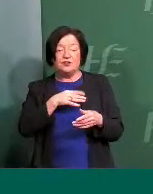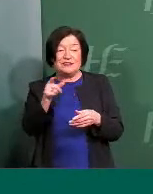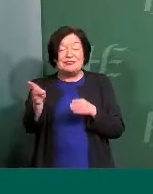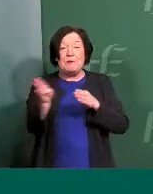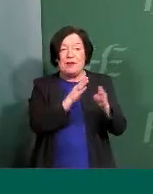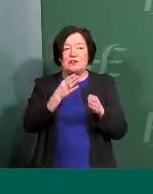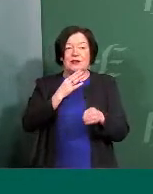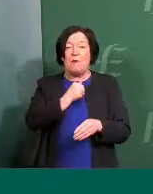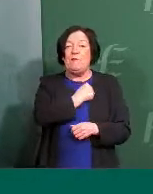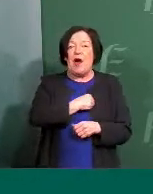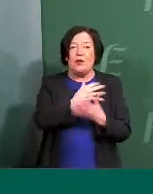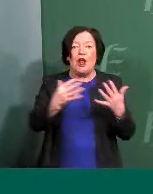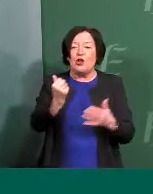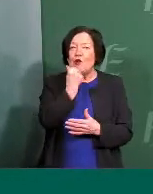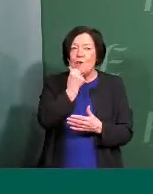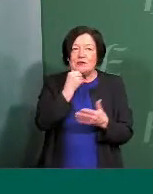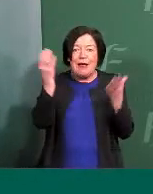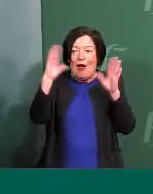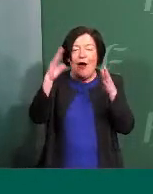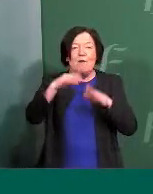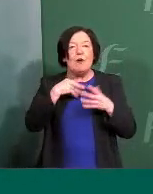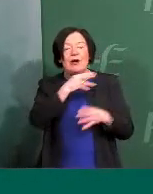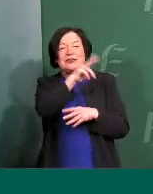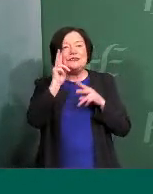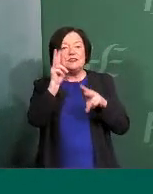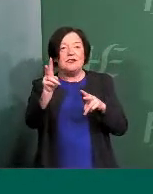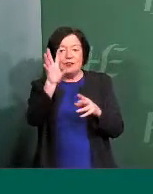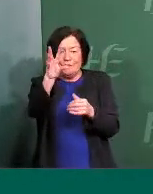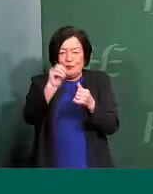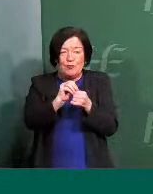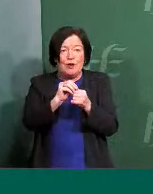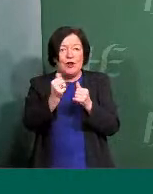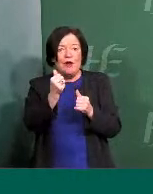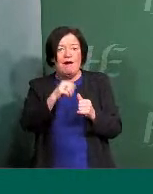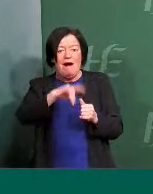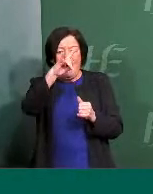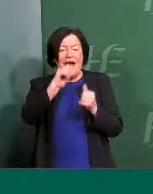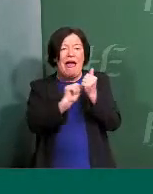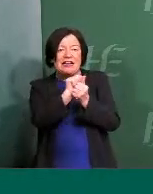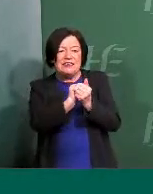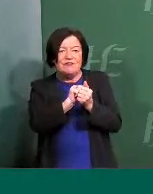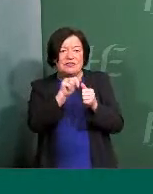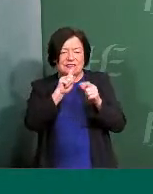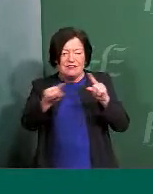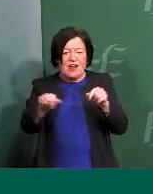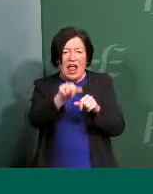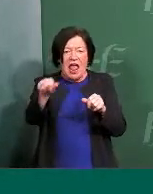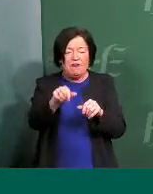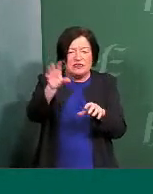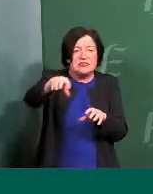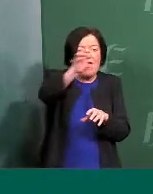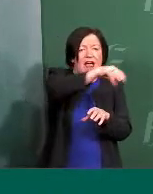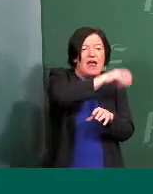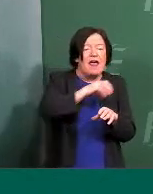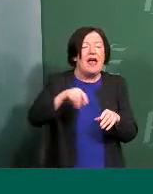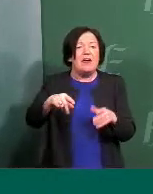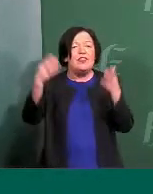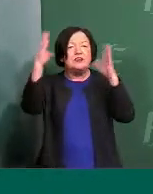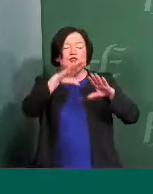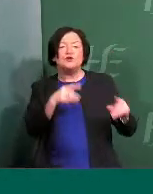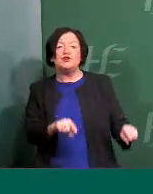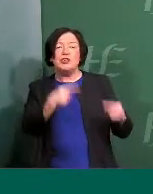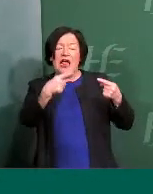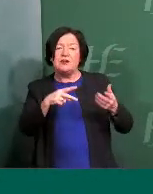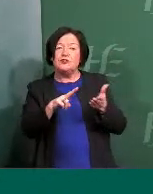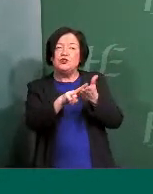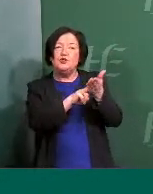apologies about that with all the numbers, but it's really just to show the extraordinary level of activity that is going on in some sites and the challenges that that presents in terms of